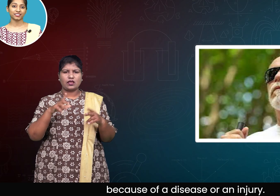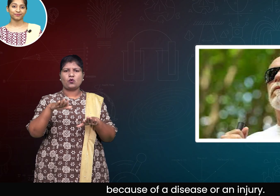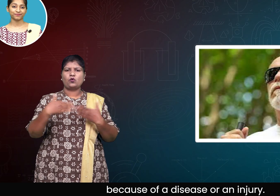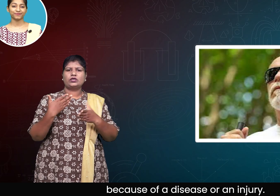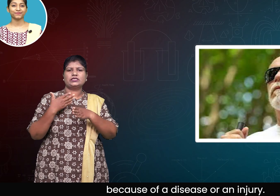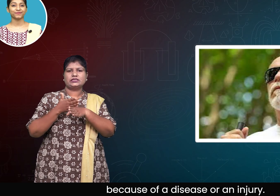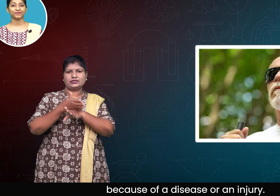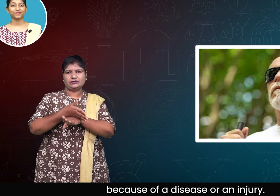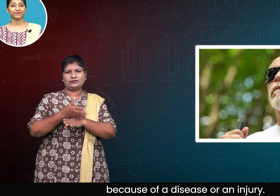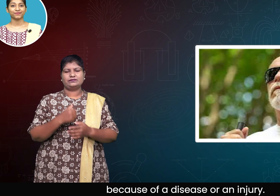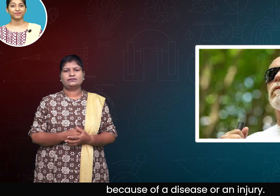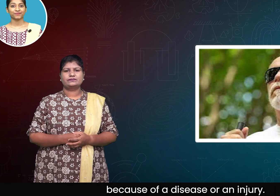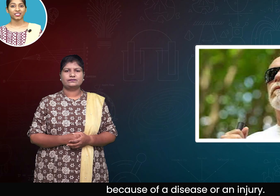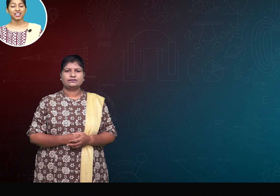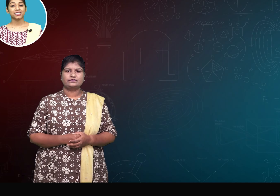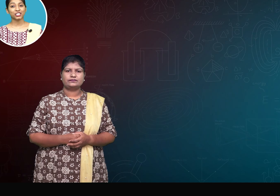injury.